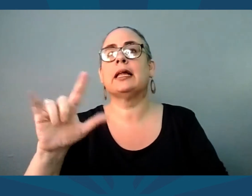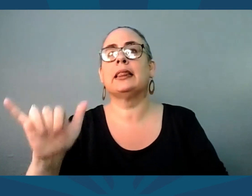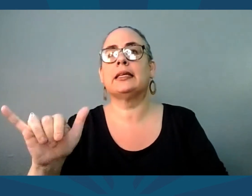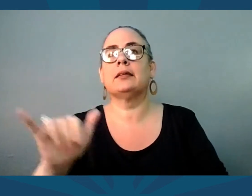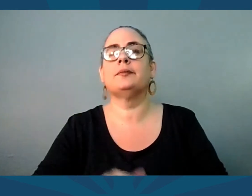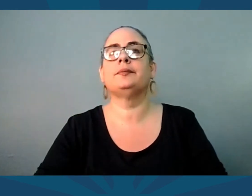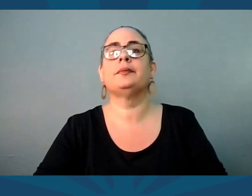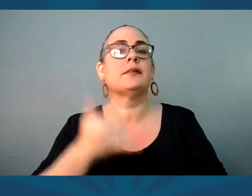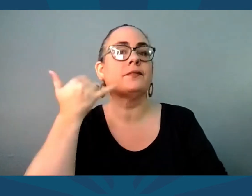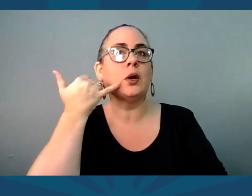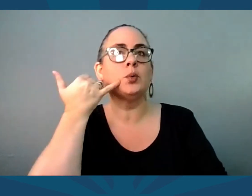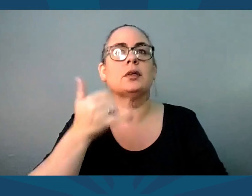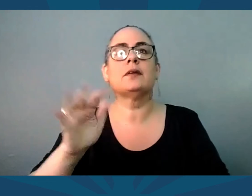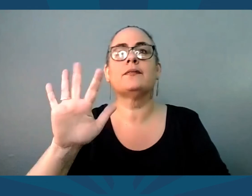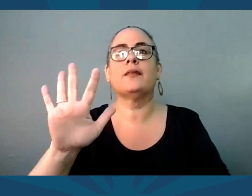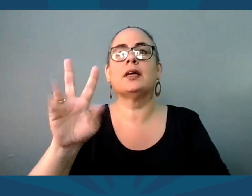Cesares Kelly,